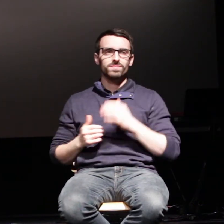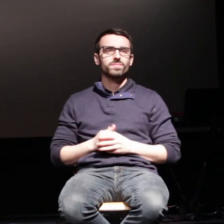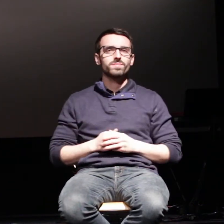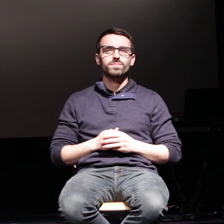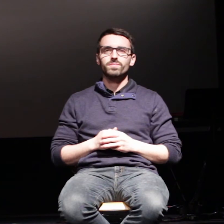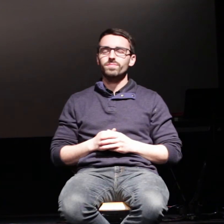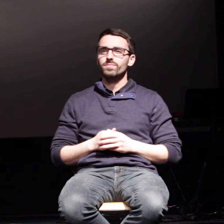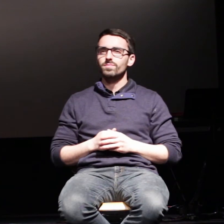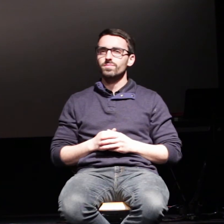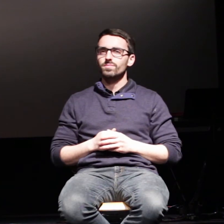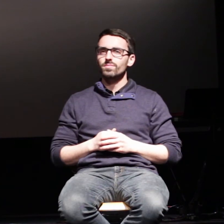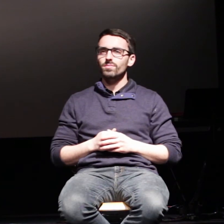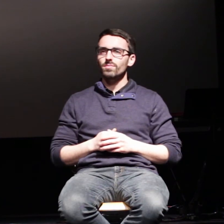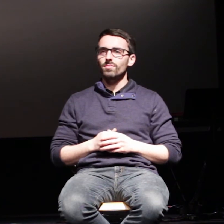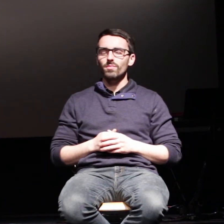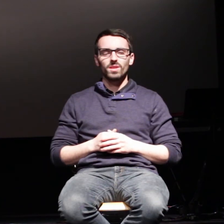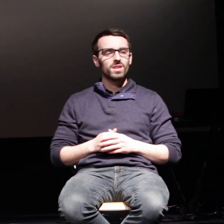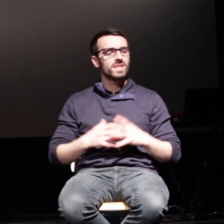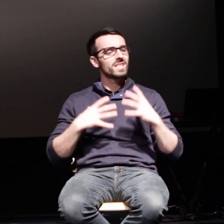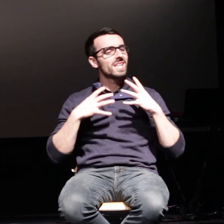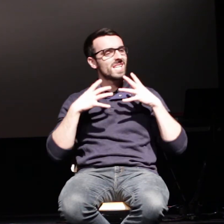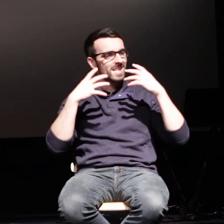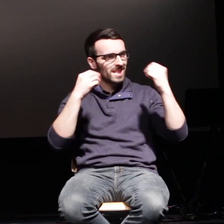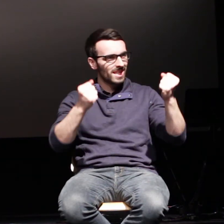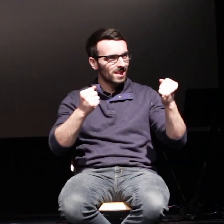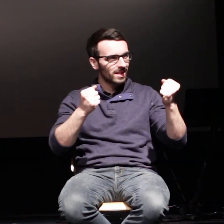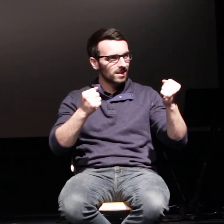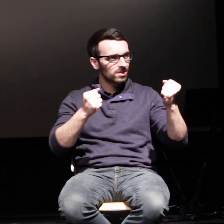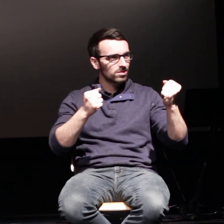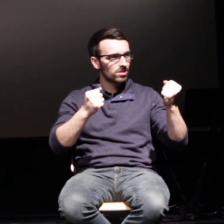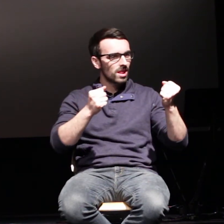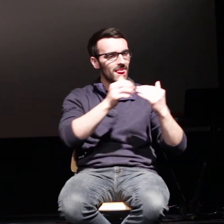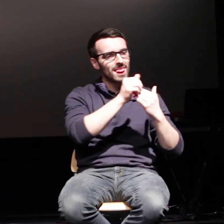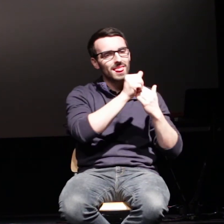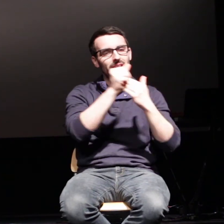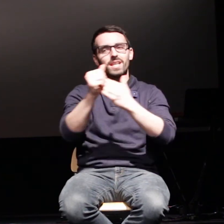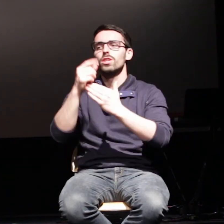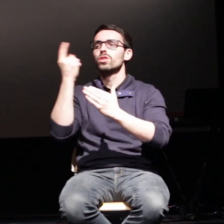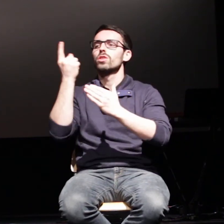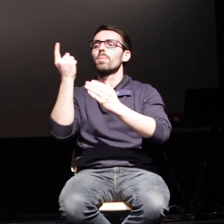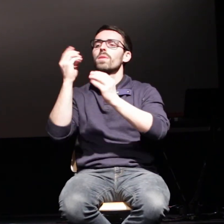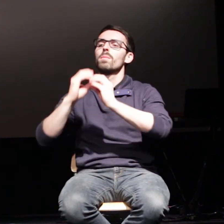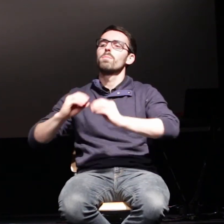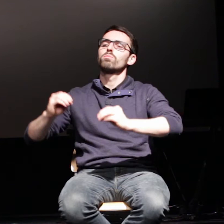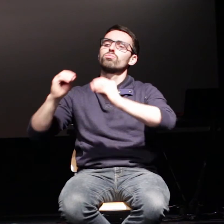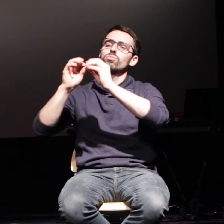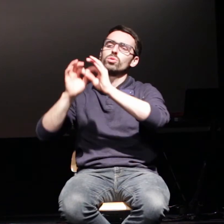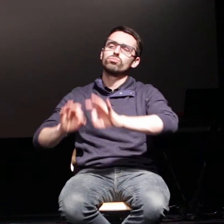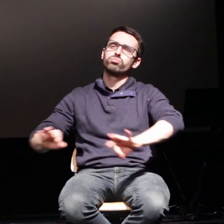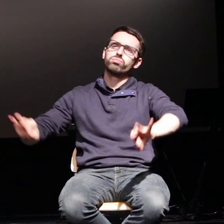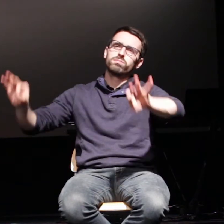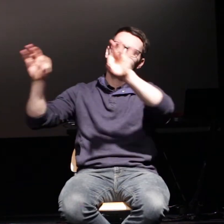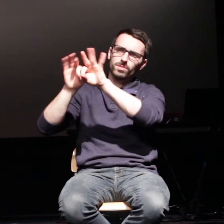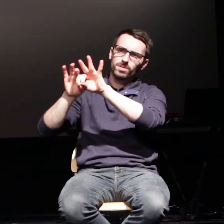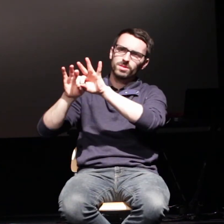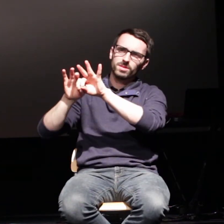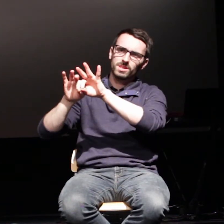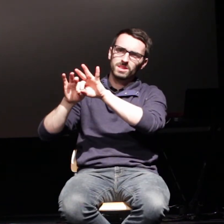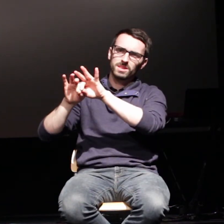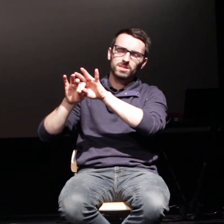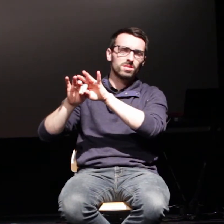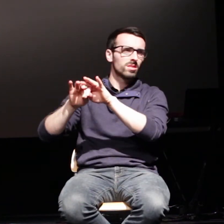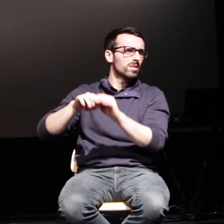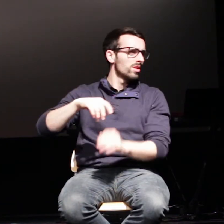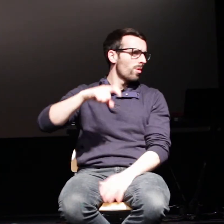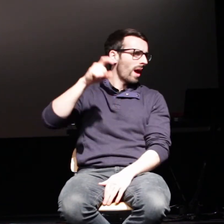See, these healings point to something much bigger. Here's what I mean by that. You have to keep